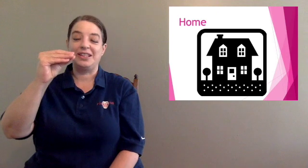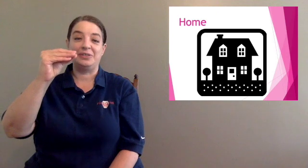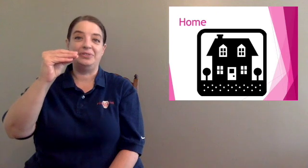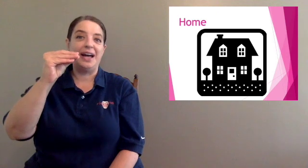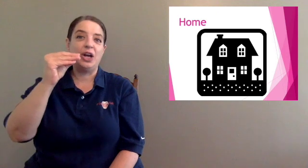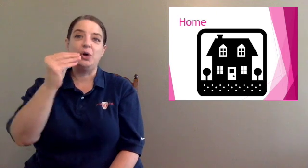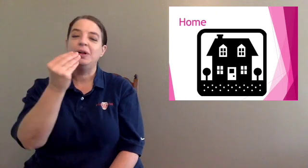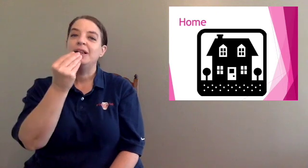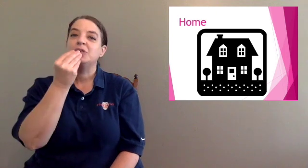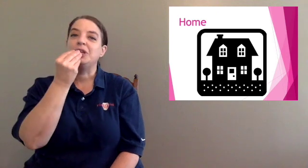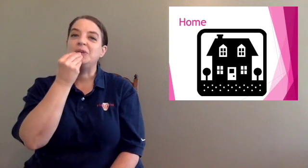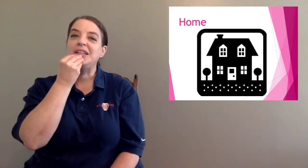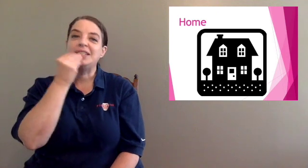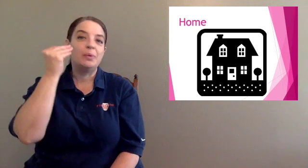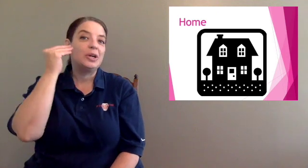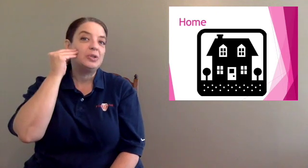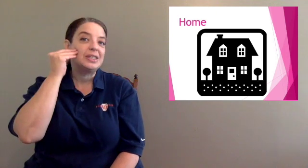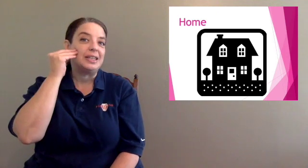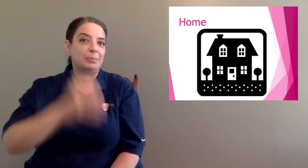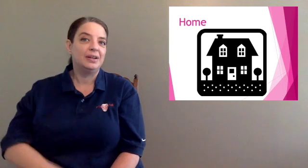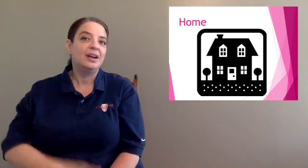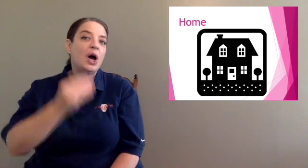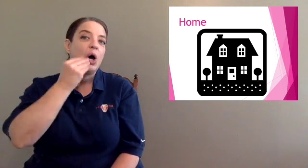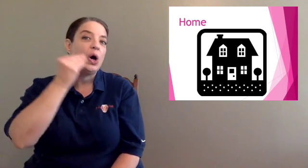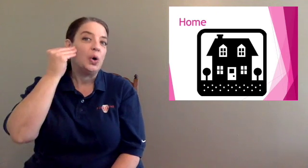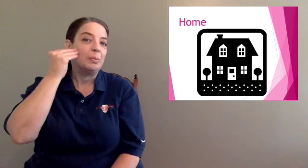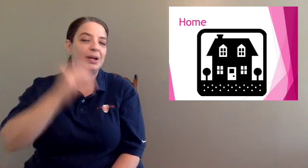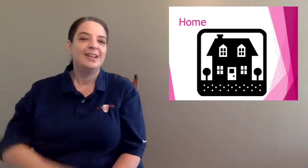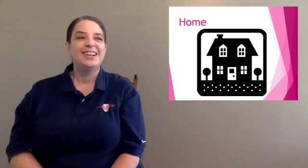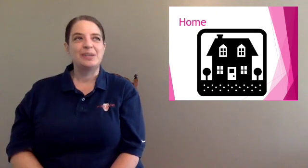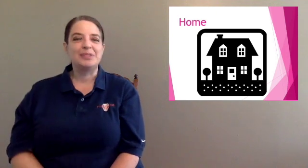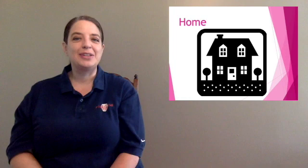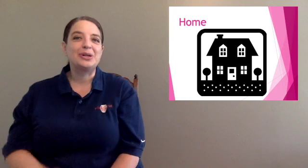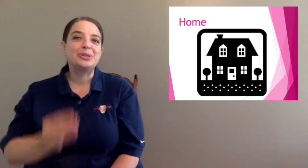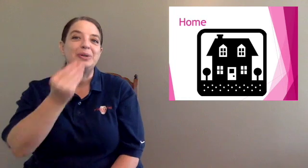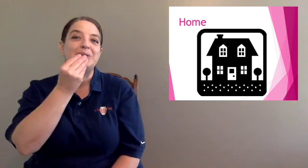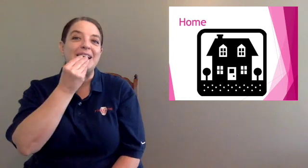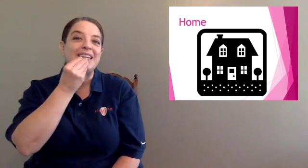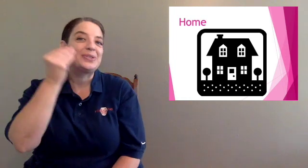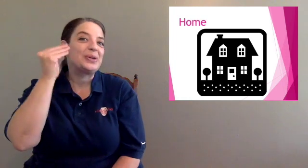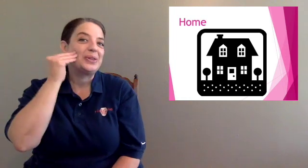a flat O. It's where you eat and where you sleep. Home. Some say it's also where you get a kiss on the